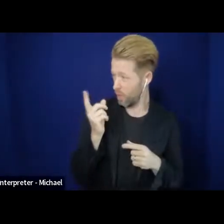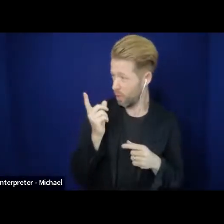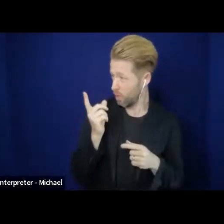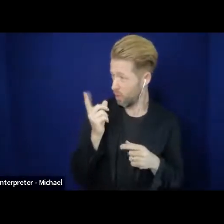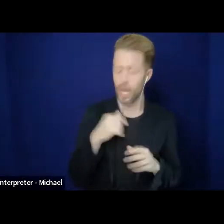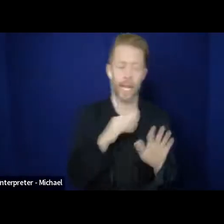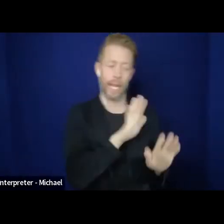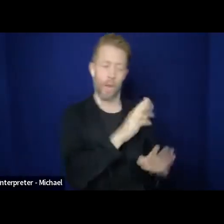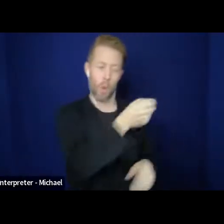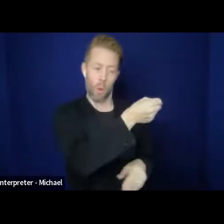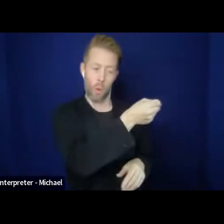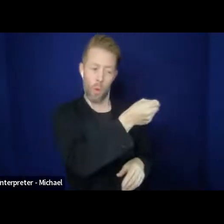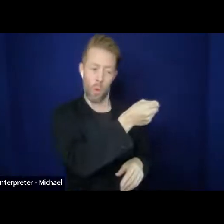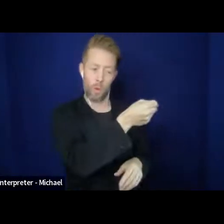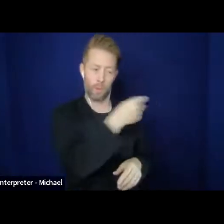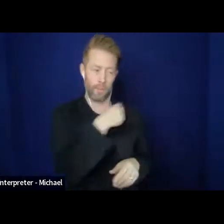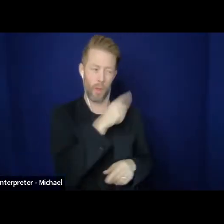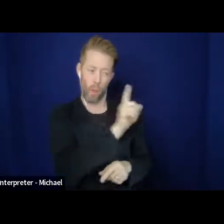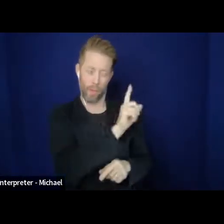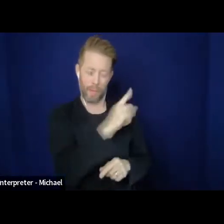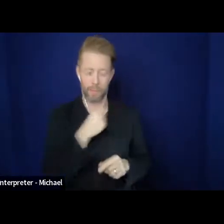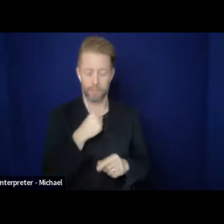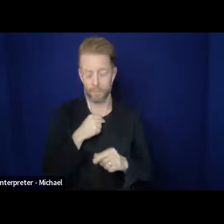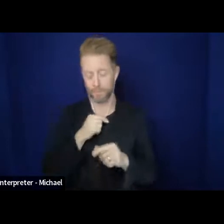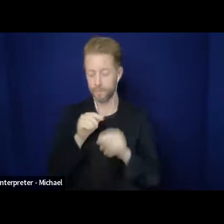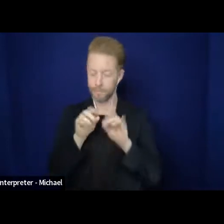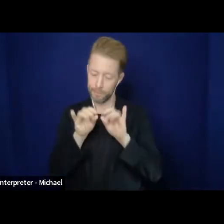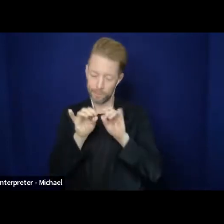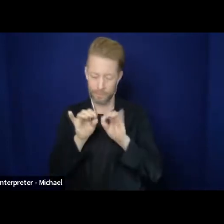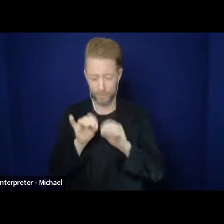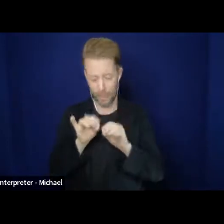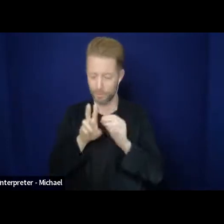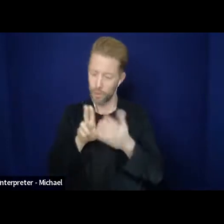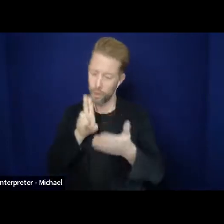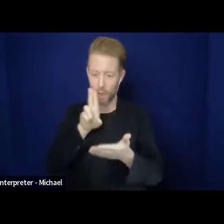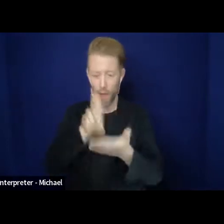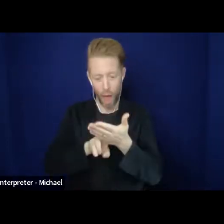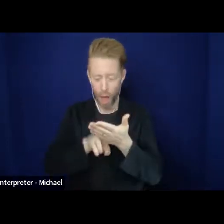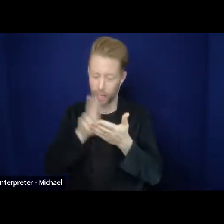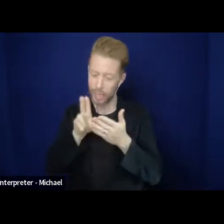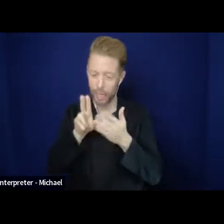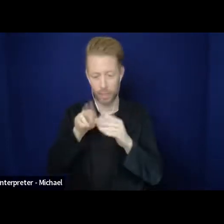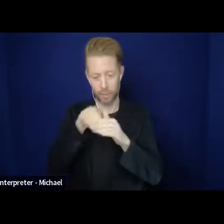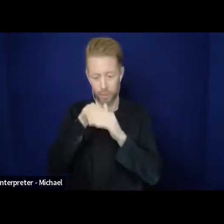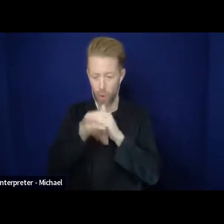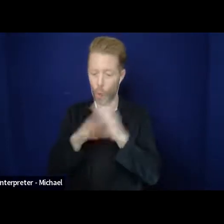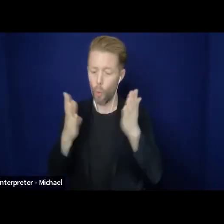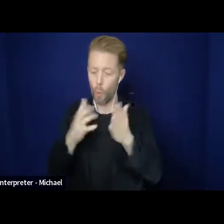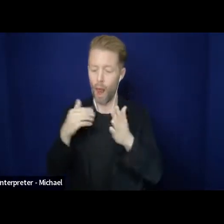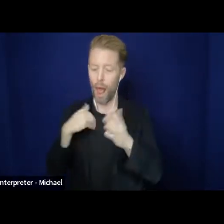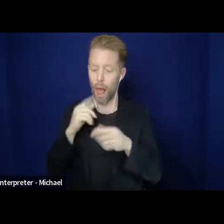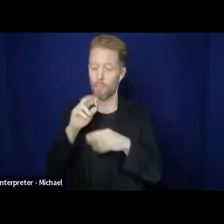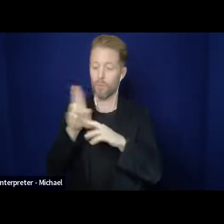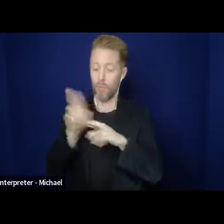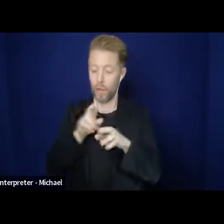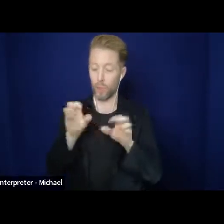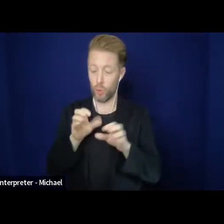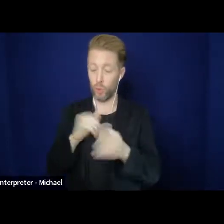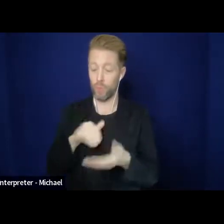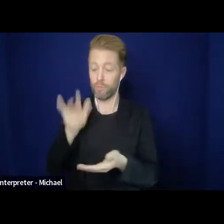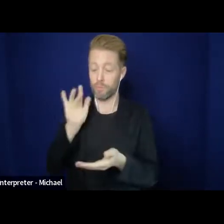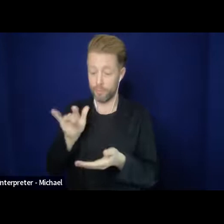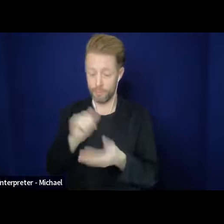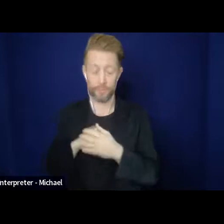in to a software program to verify what task they are about to perform. And then when they have finished,